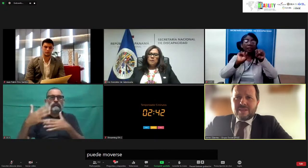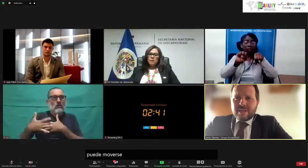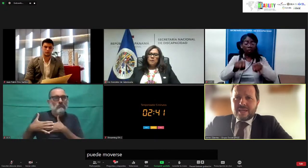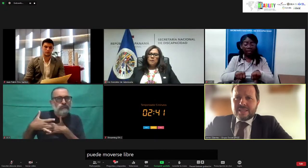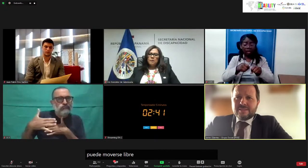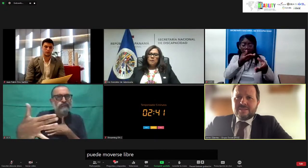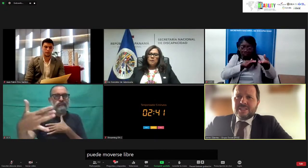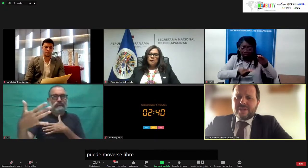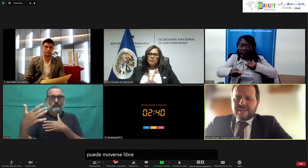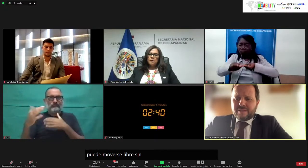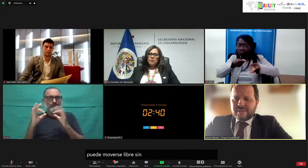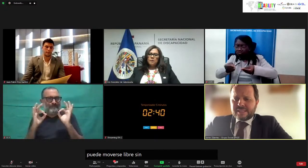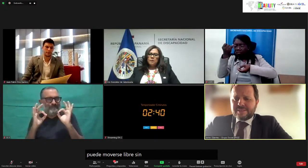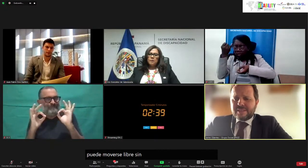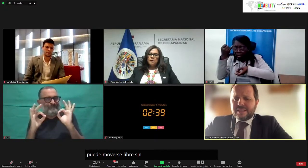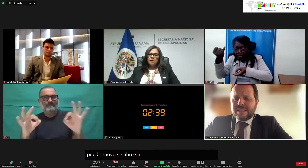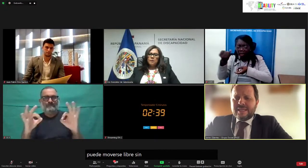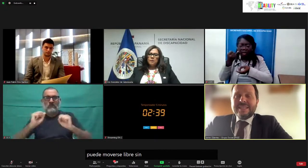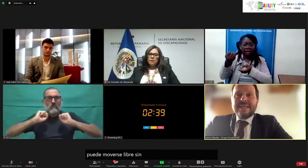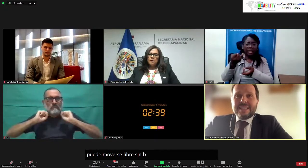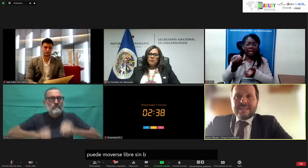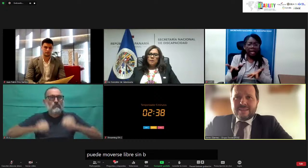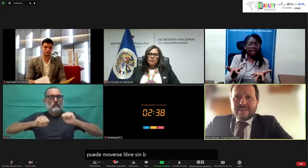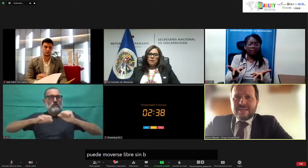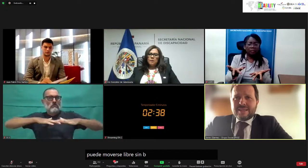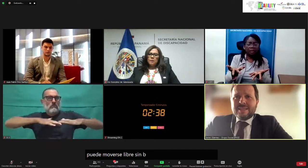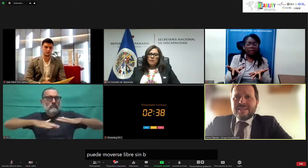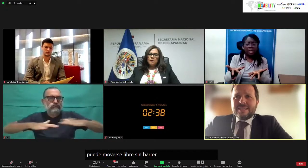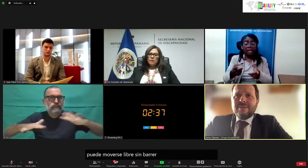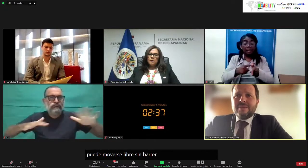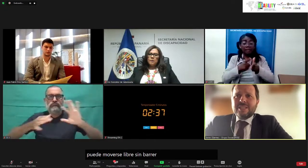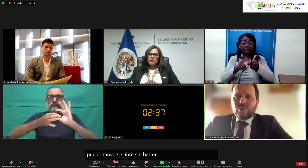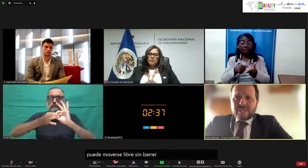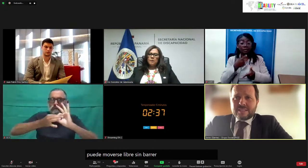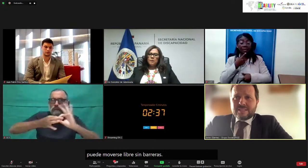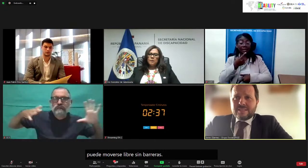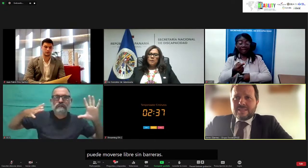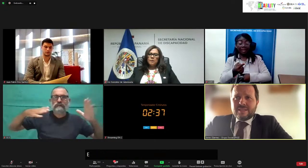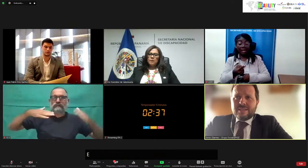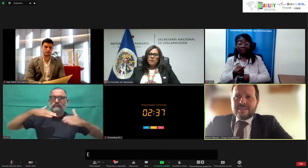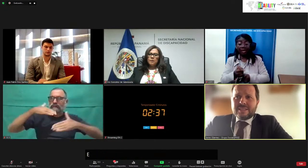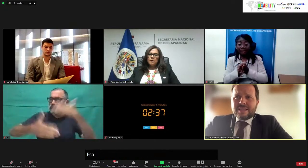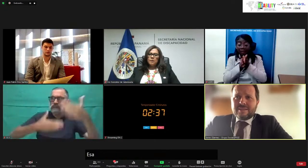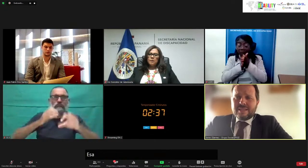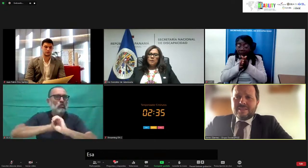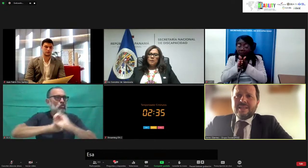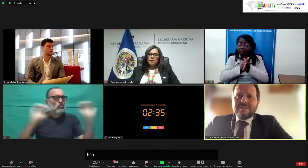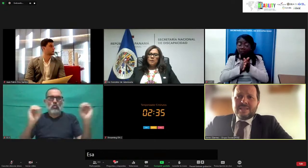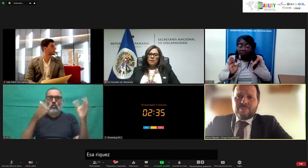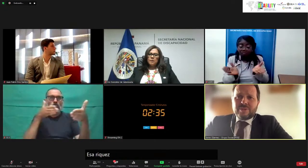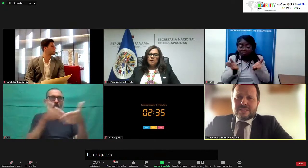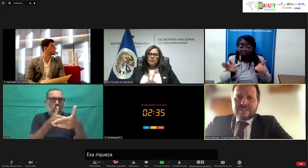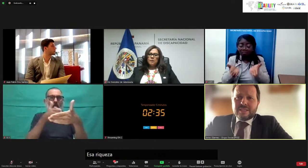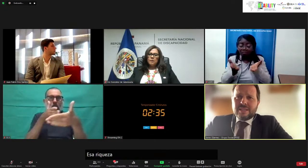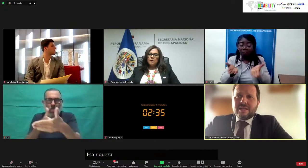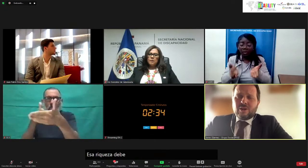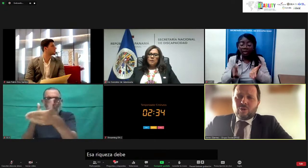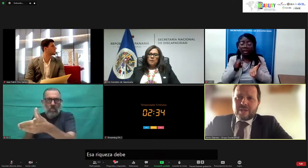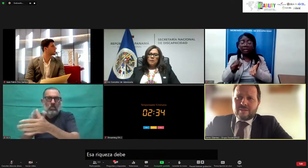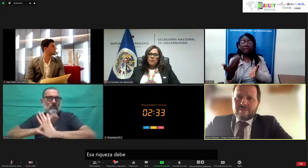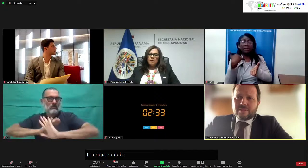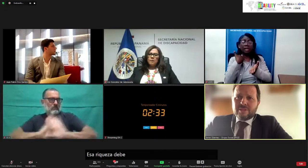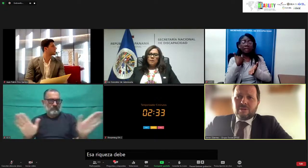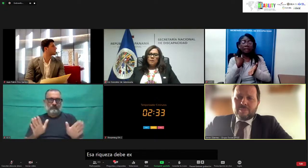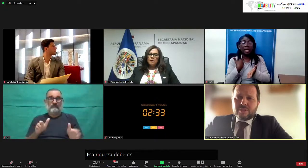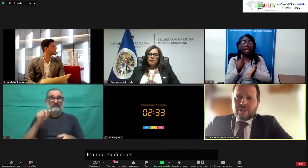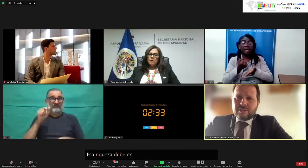language barriers no other aspects to prevent probe yes to be transferred this richness needs to be exploited and it